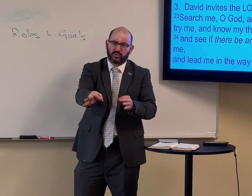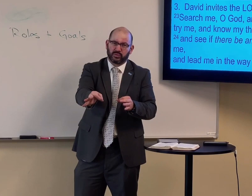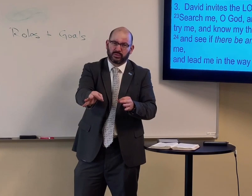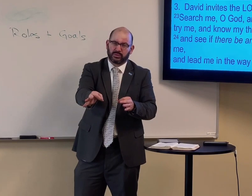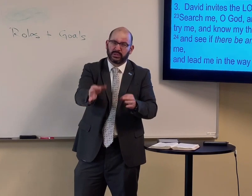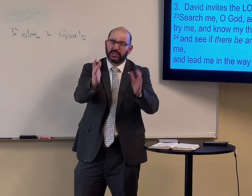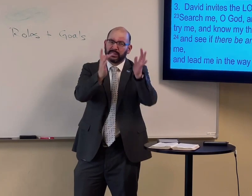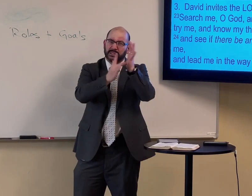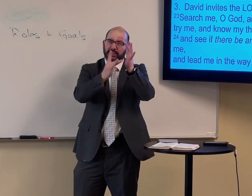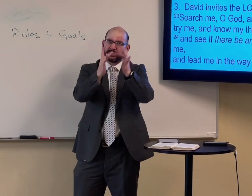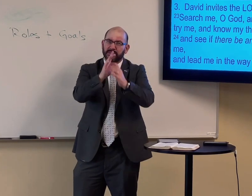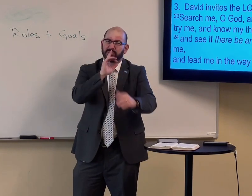this decision off.